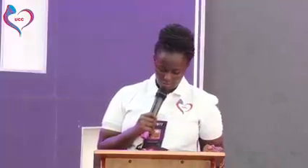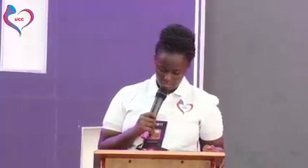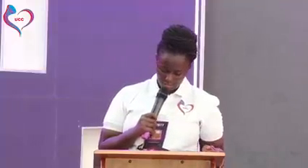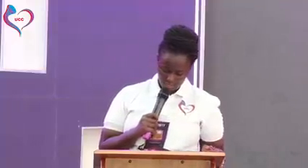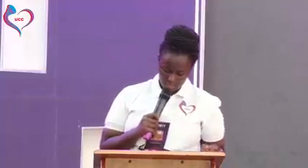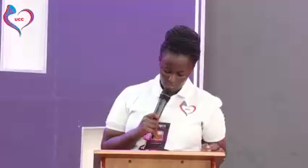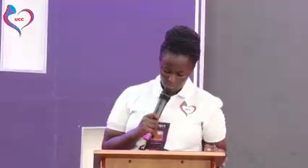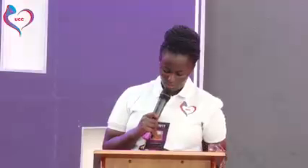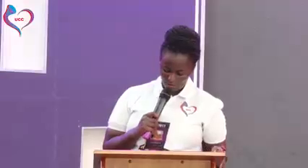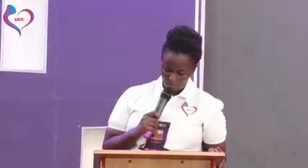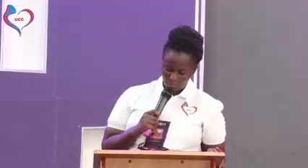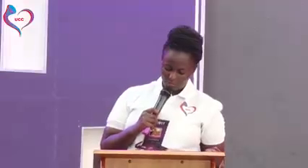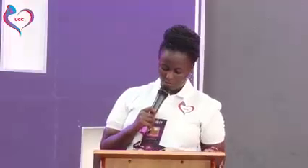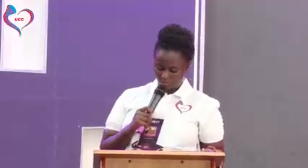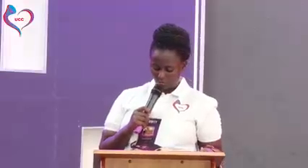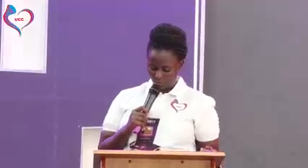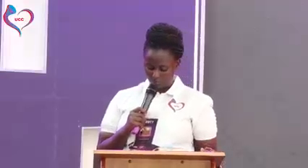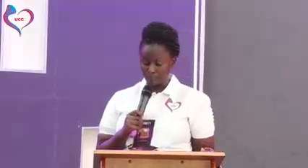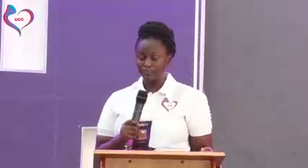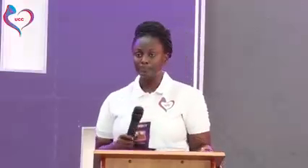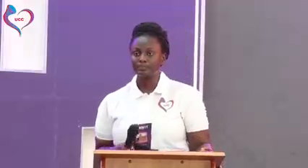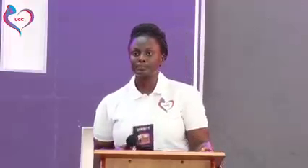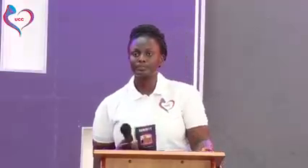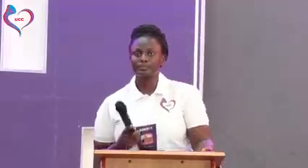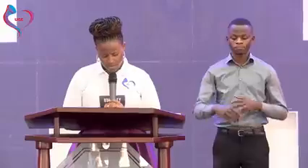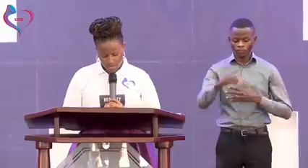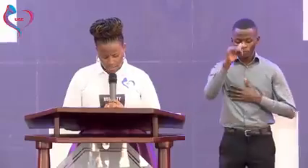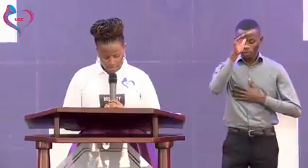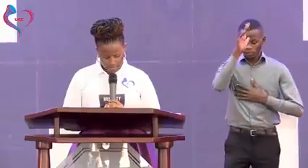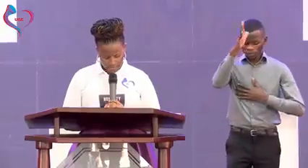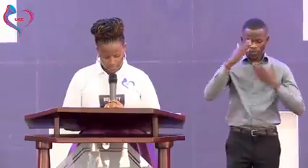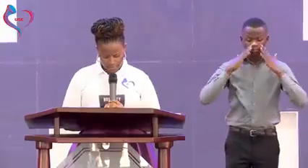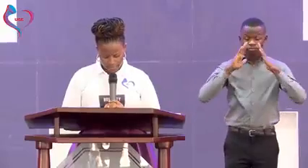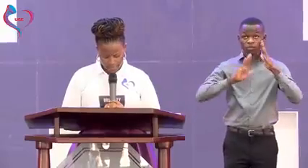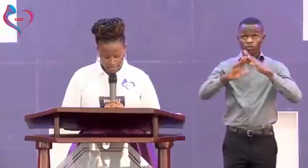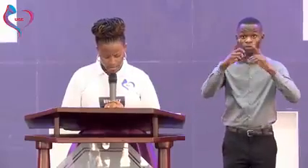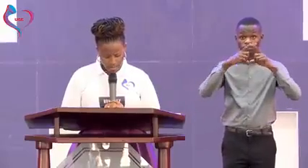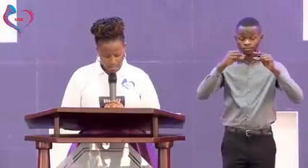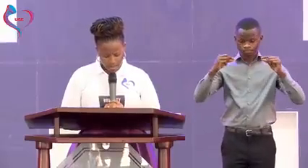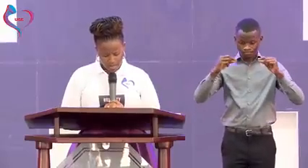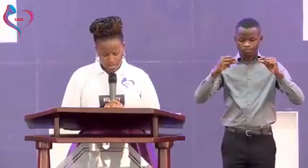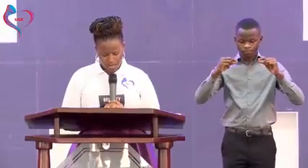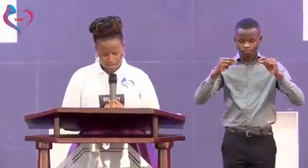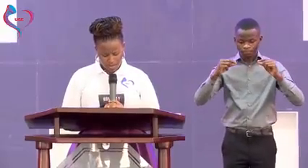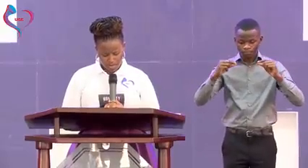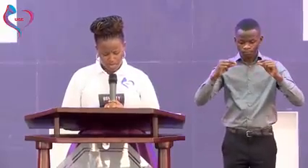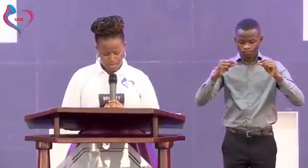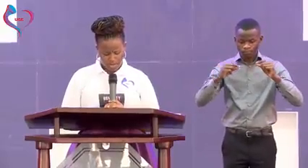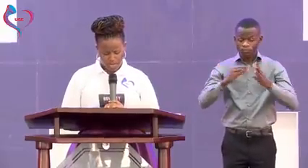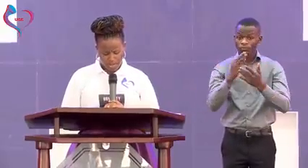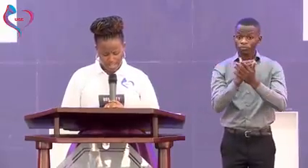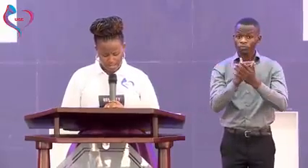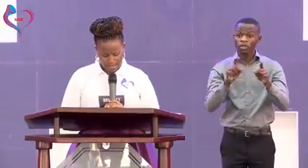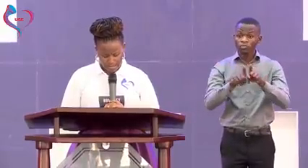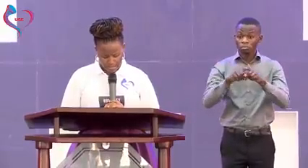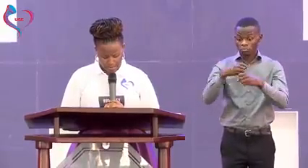abalala nze nzekka neme okubeera atasiimibwa. Father, bless your word. Tatawo mukisa ekigambo kyo. Cause our souls